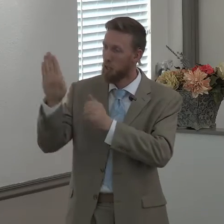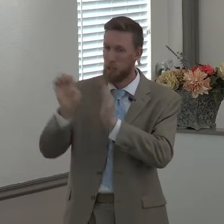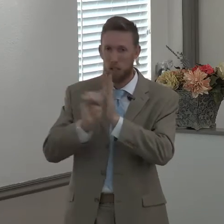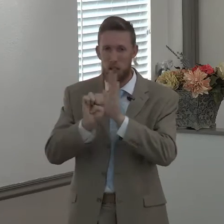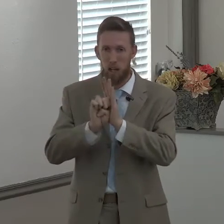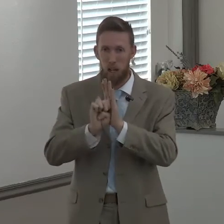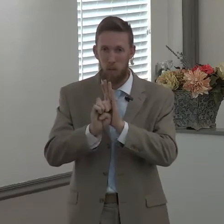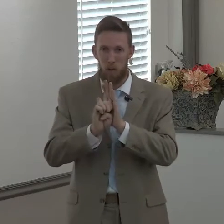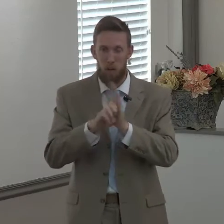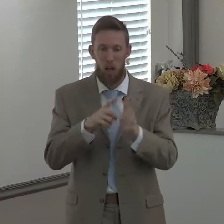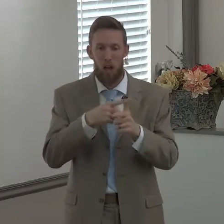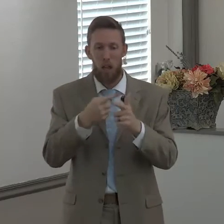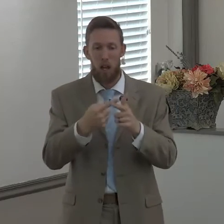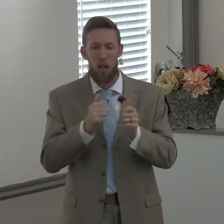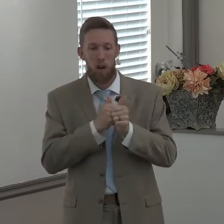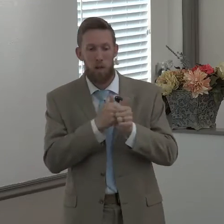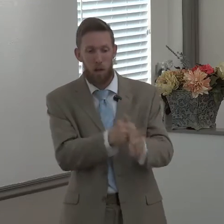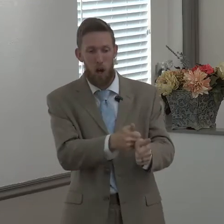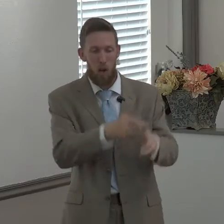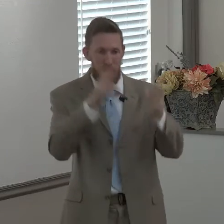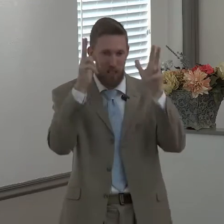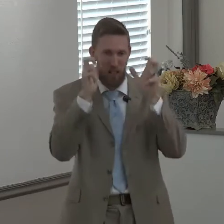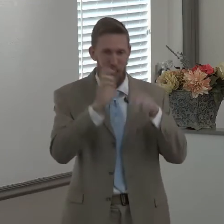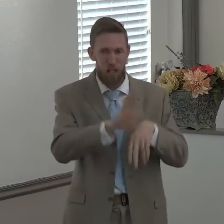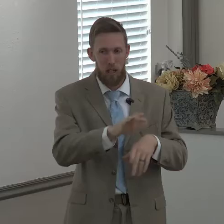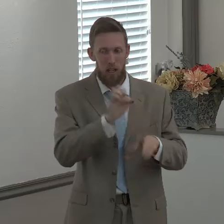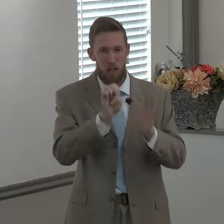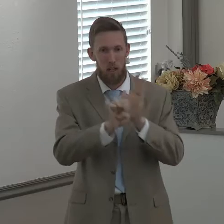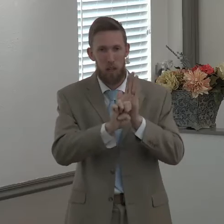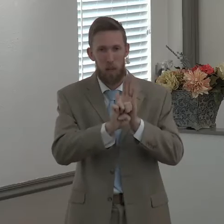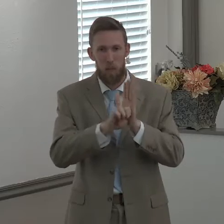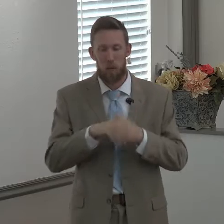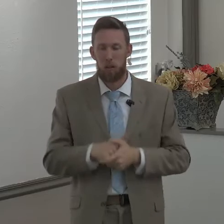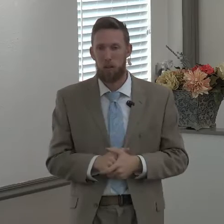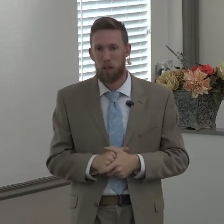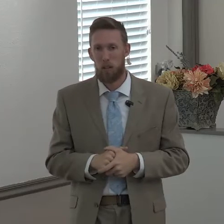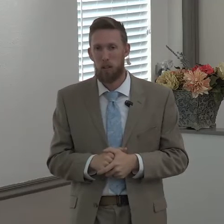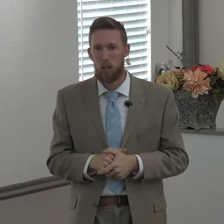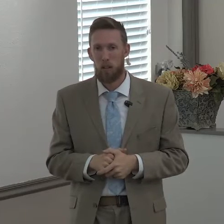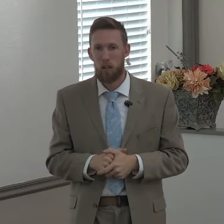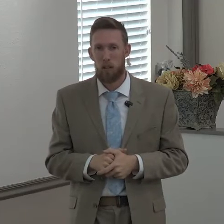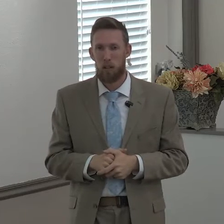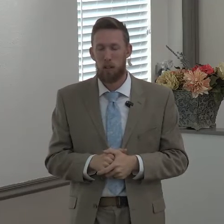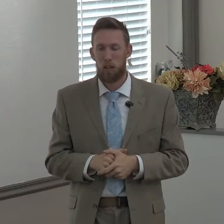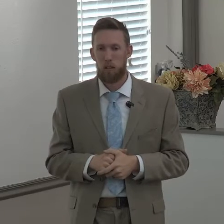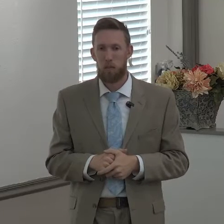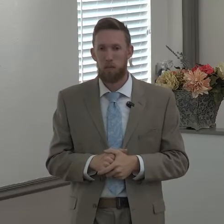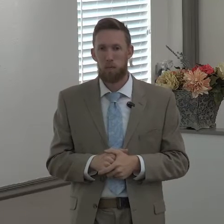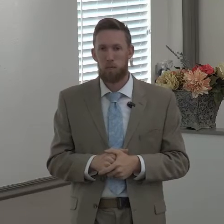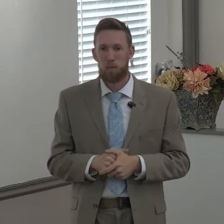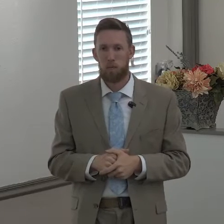That's the point. Hello? Come on. When you're not acting like the Lord,